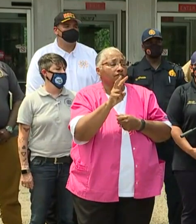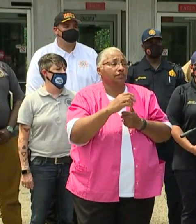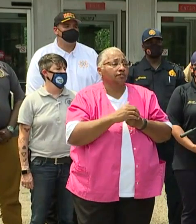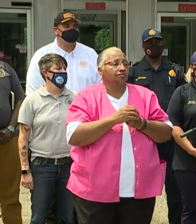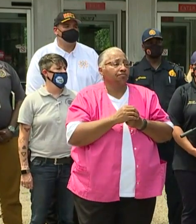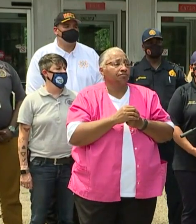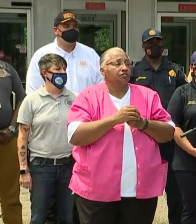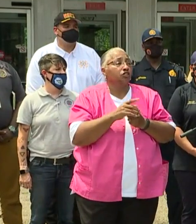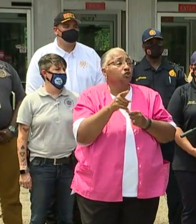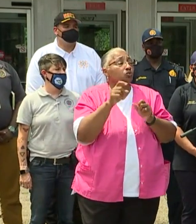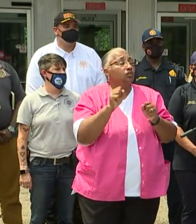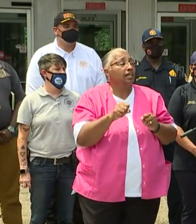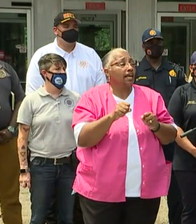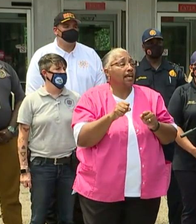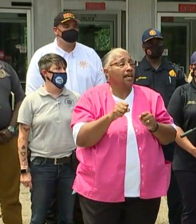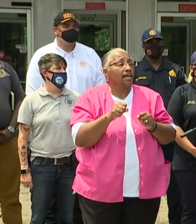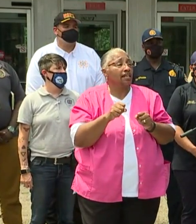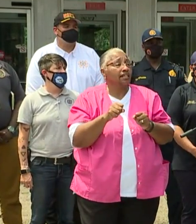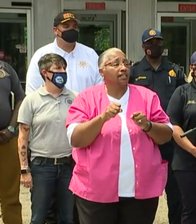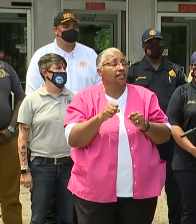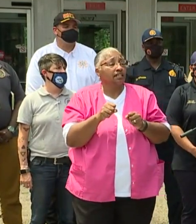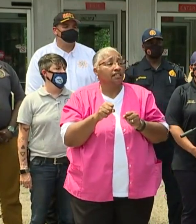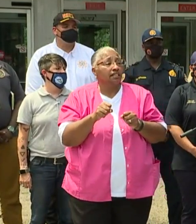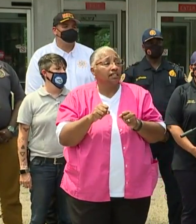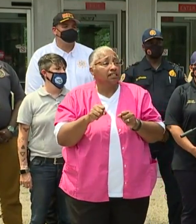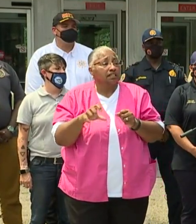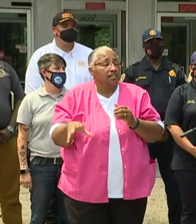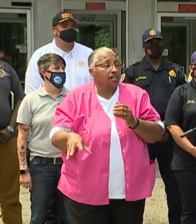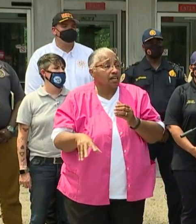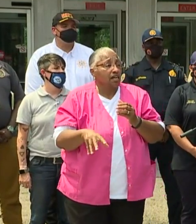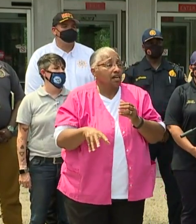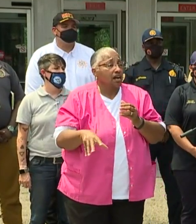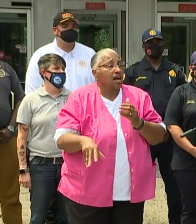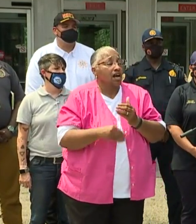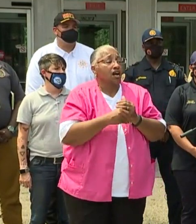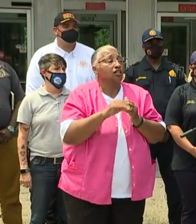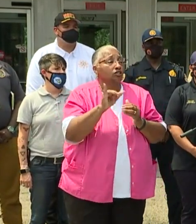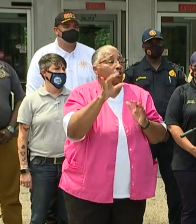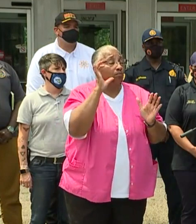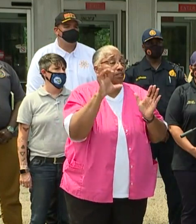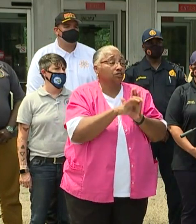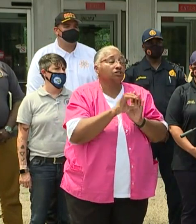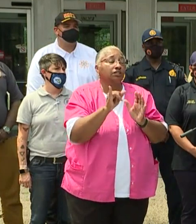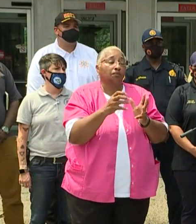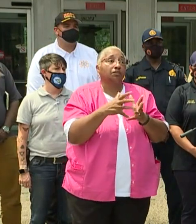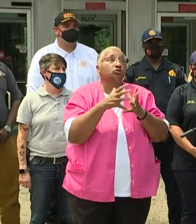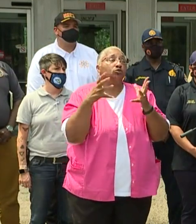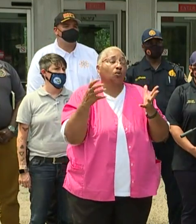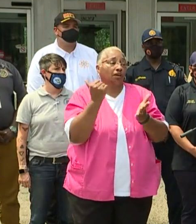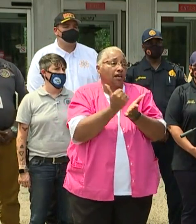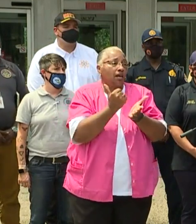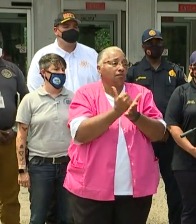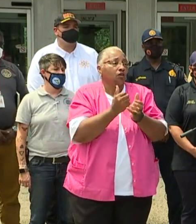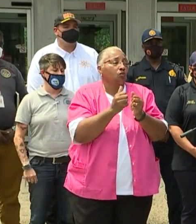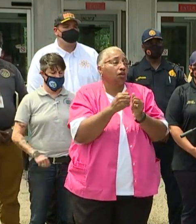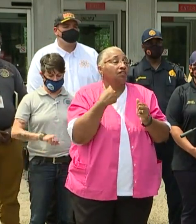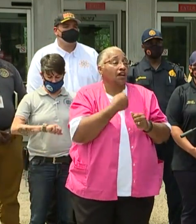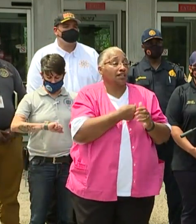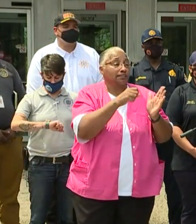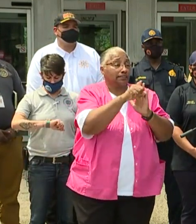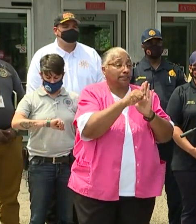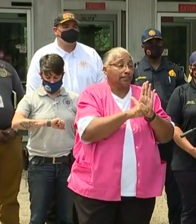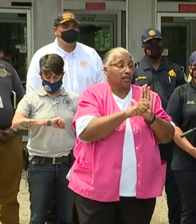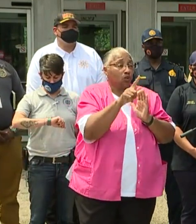damage.la.gov, and you can enter in those photos and document that damage. And this will be incredibly helpful to us, to the state of Louisiana, and